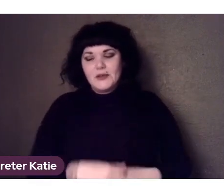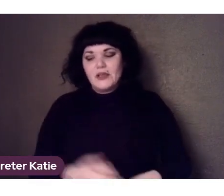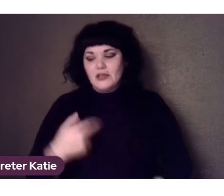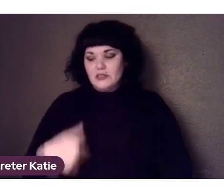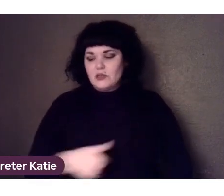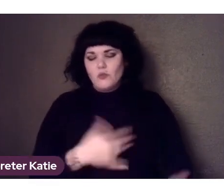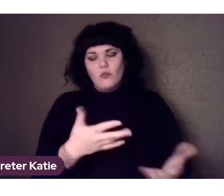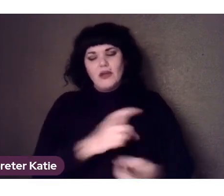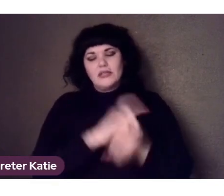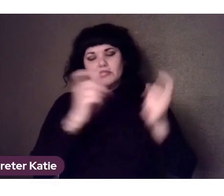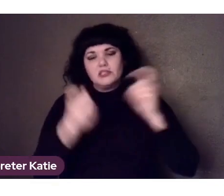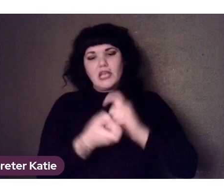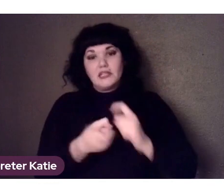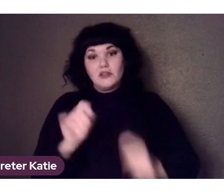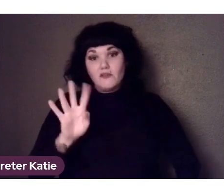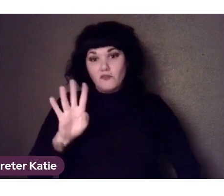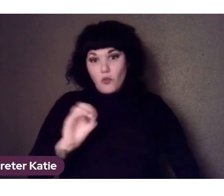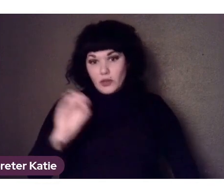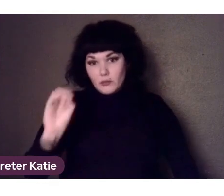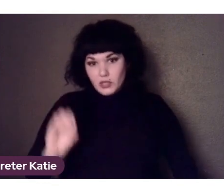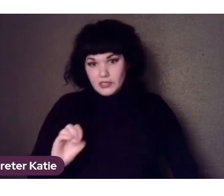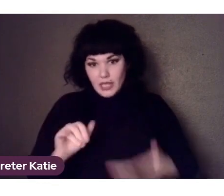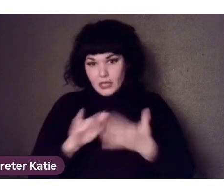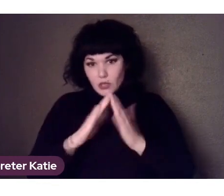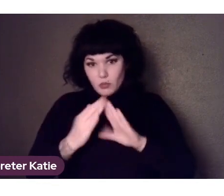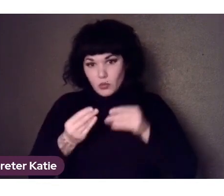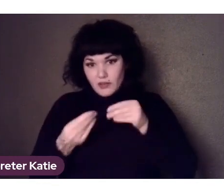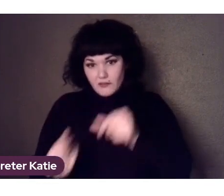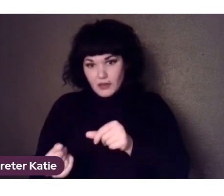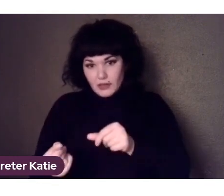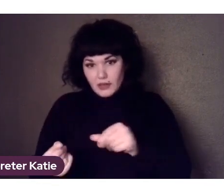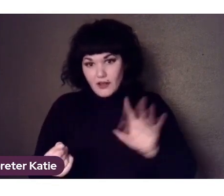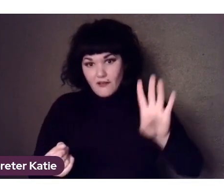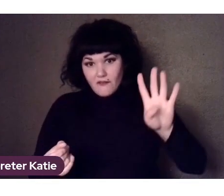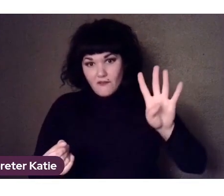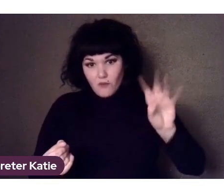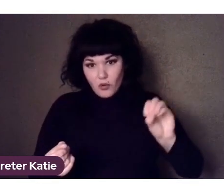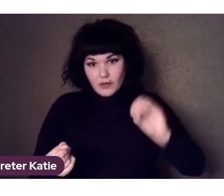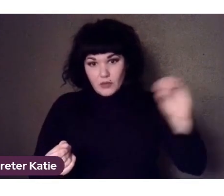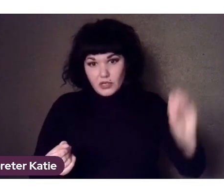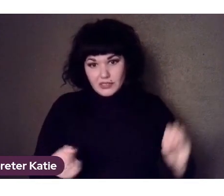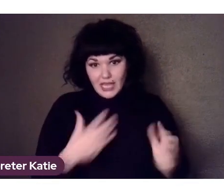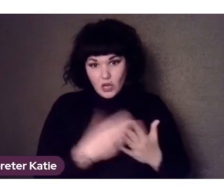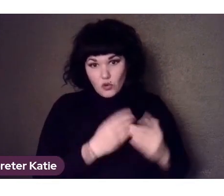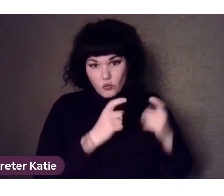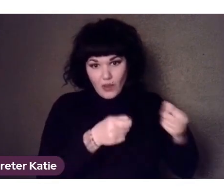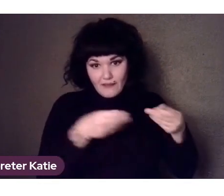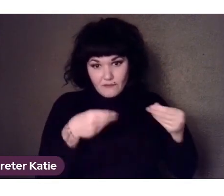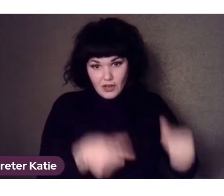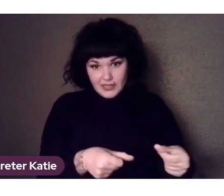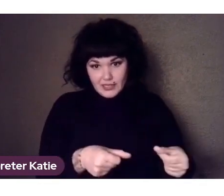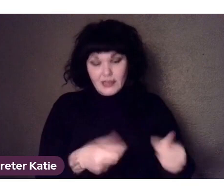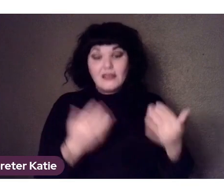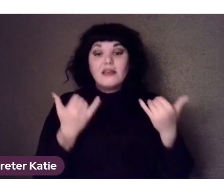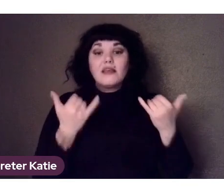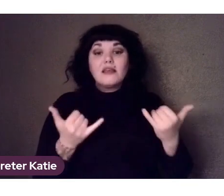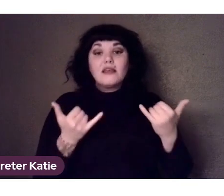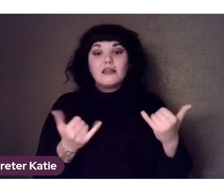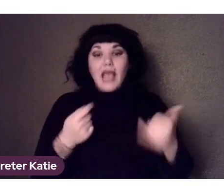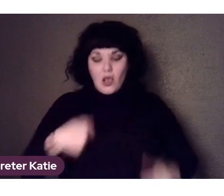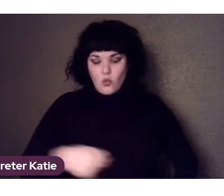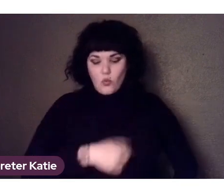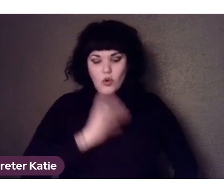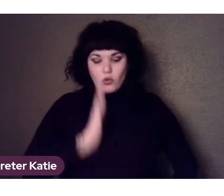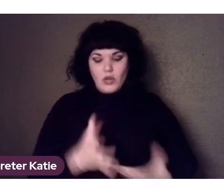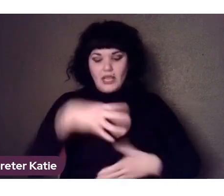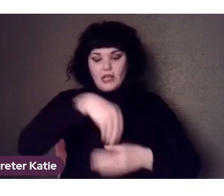are 40% community funded, 40% grant funded, and we're now going to be including